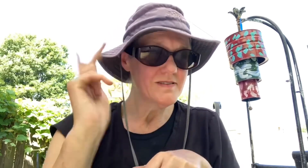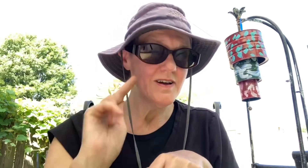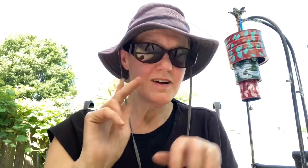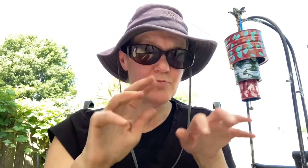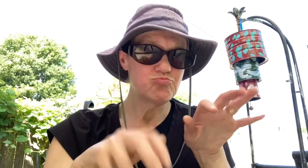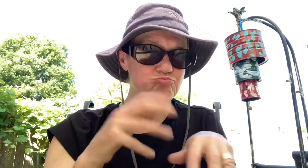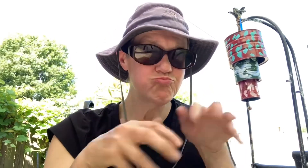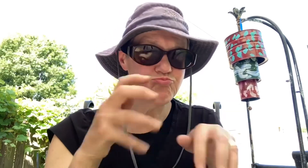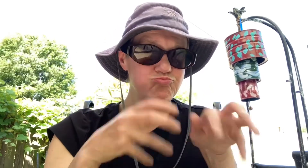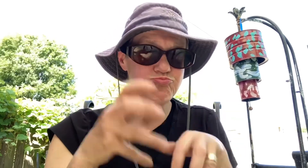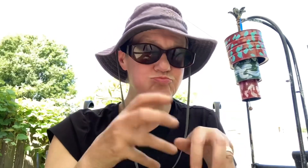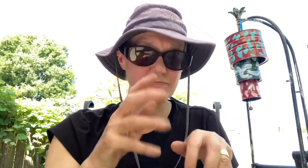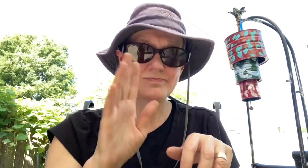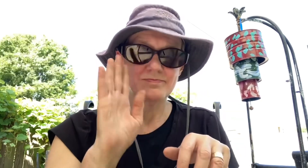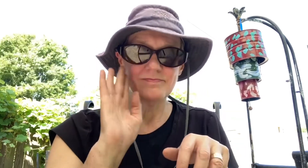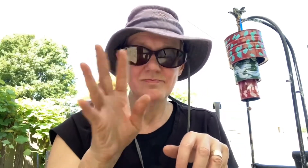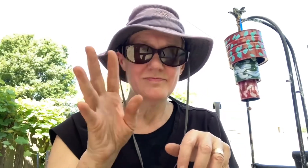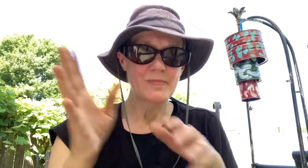really been digging in that area.